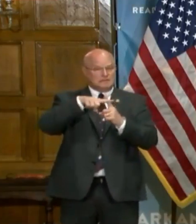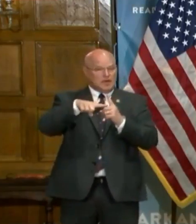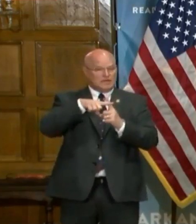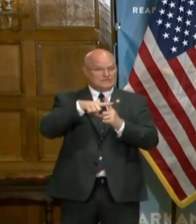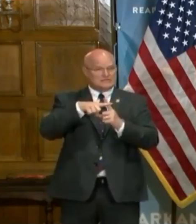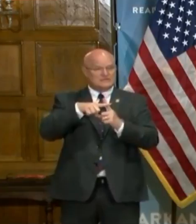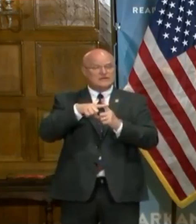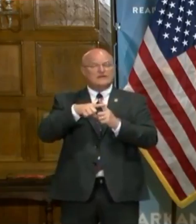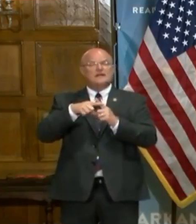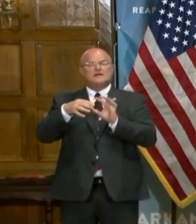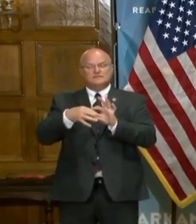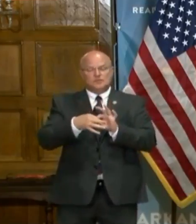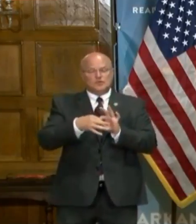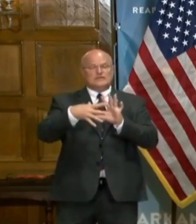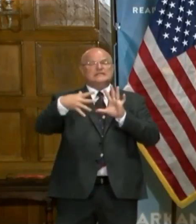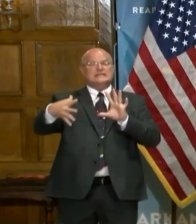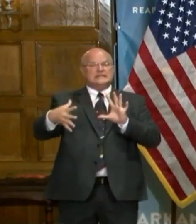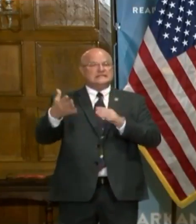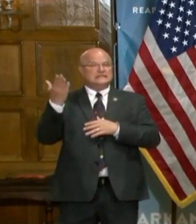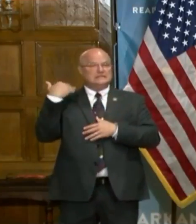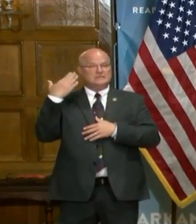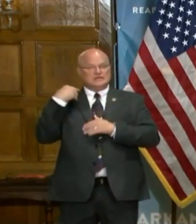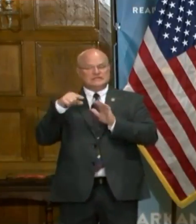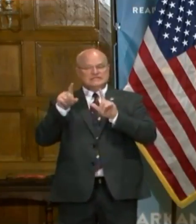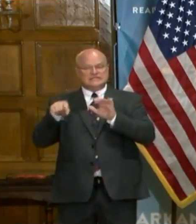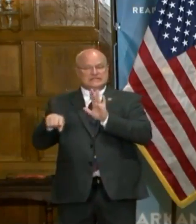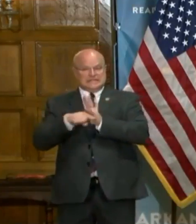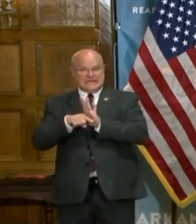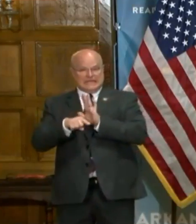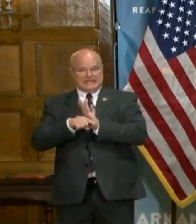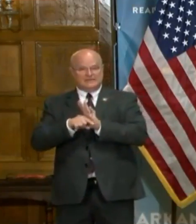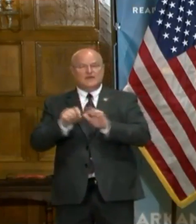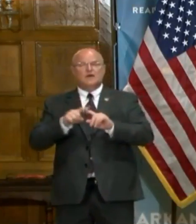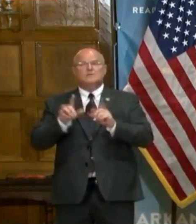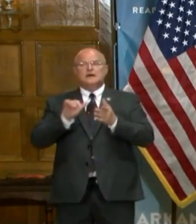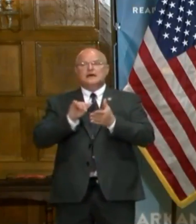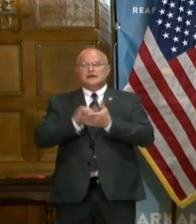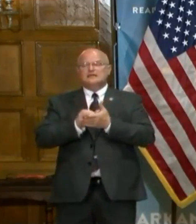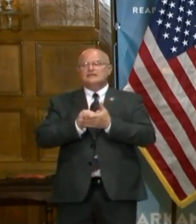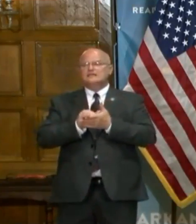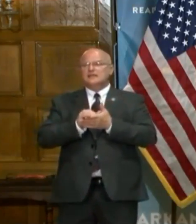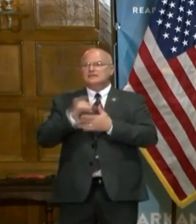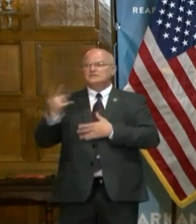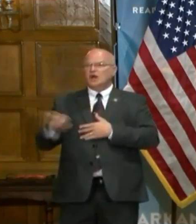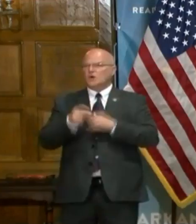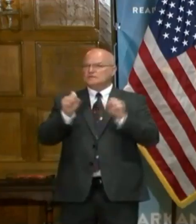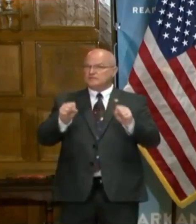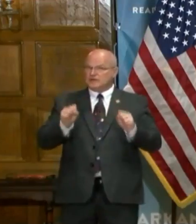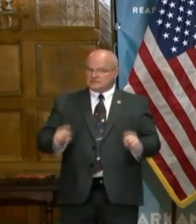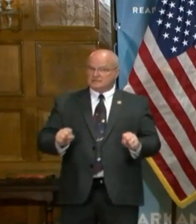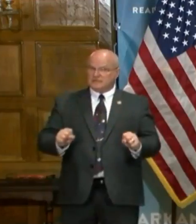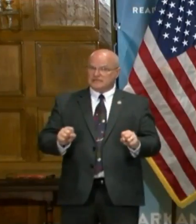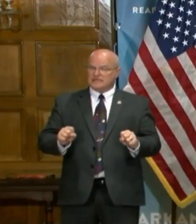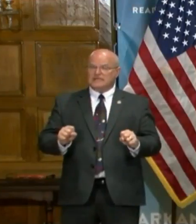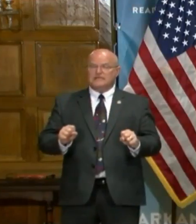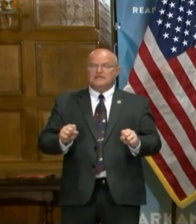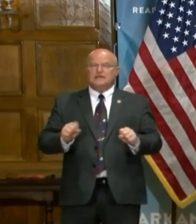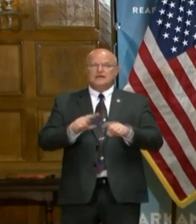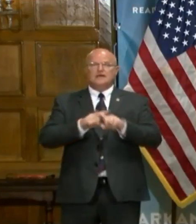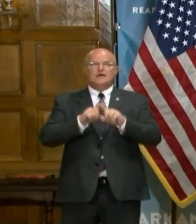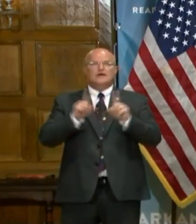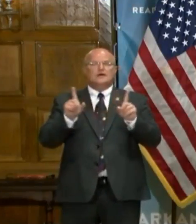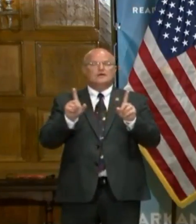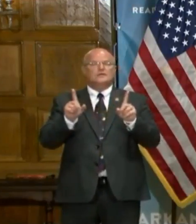positive after being released, had previously tested negative, and that's a always a possibility,